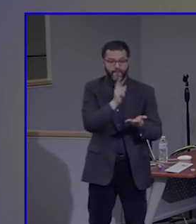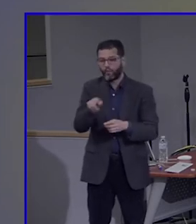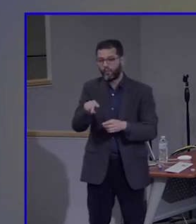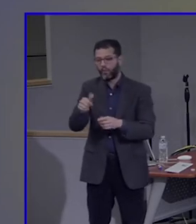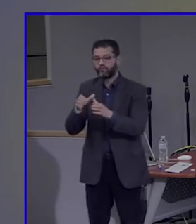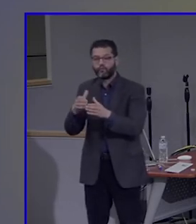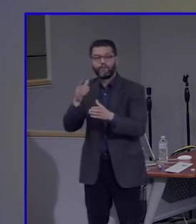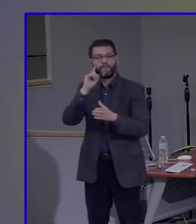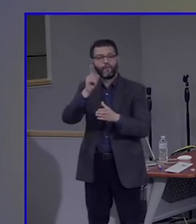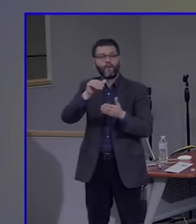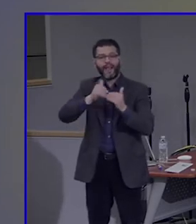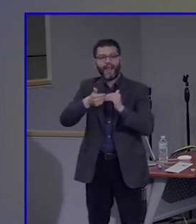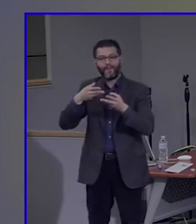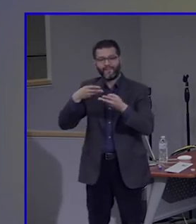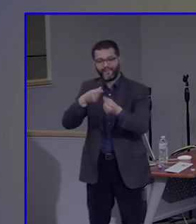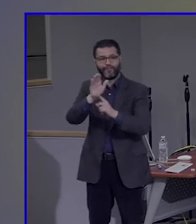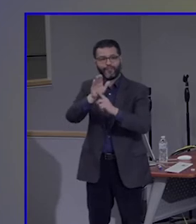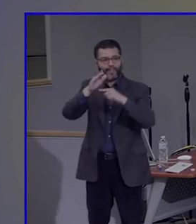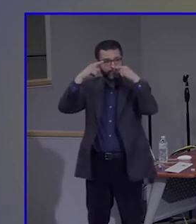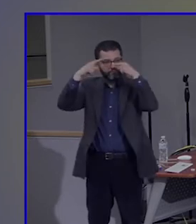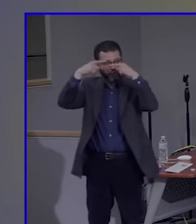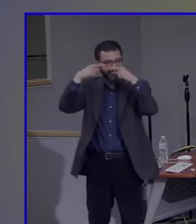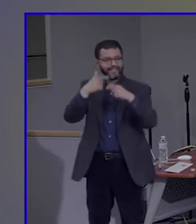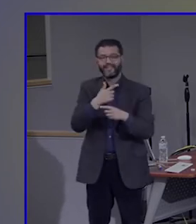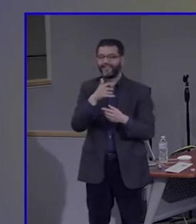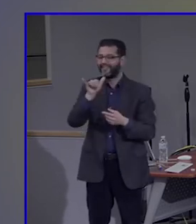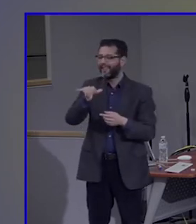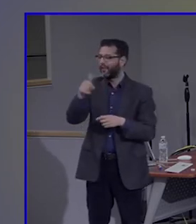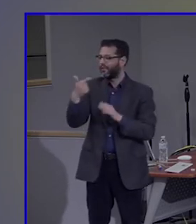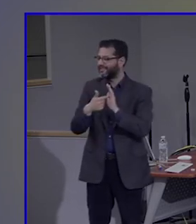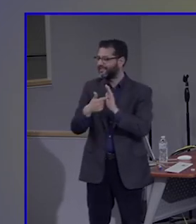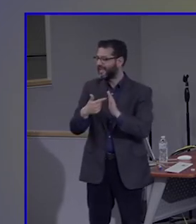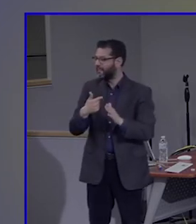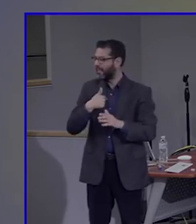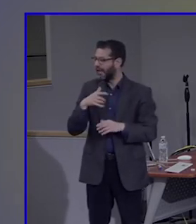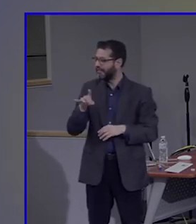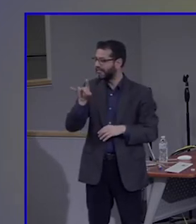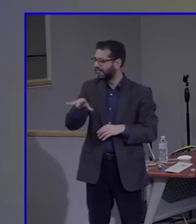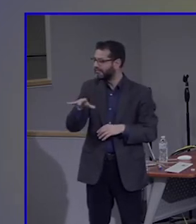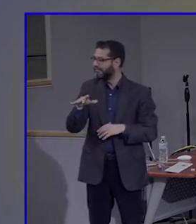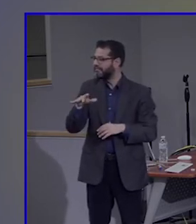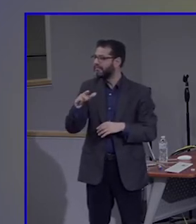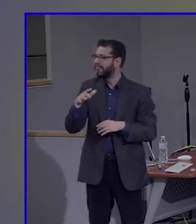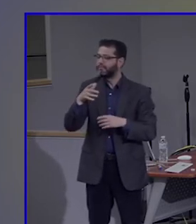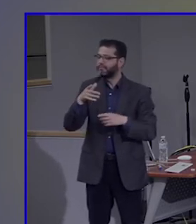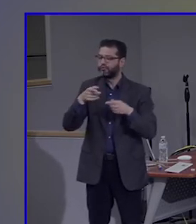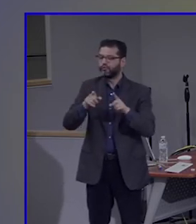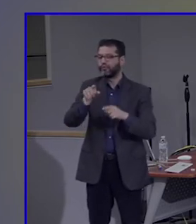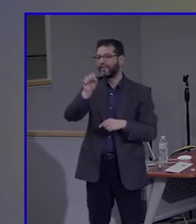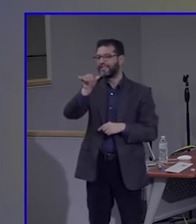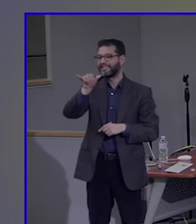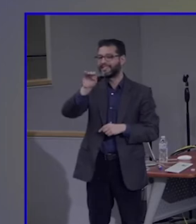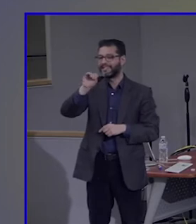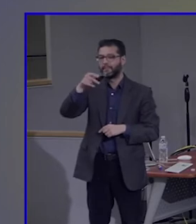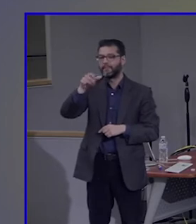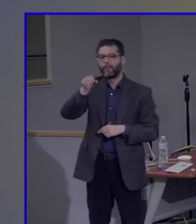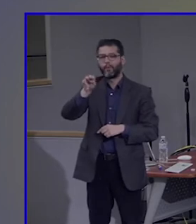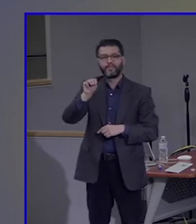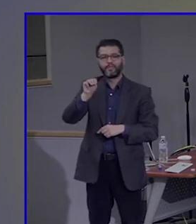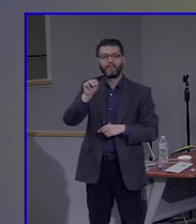efficient their processing is and as the example I was giving before when we were talking in this in the symposium is that